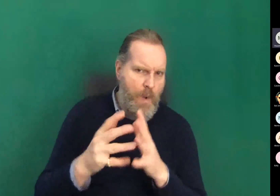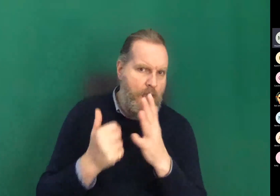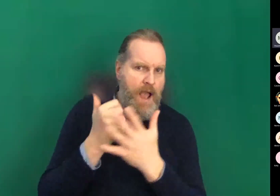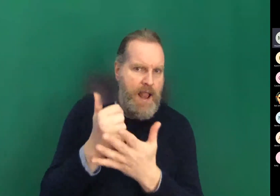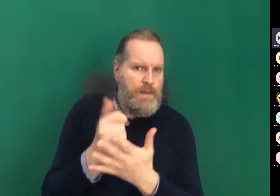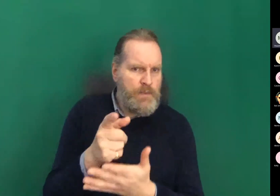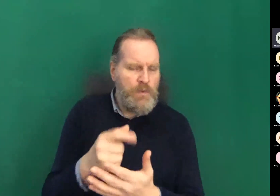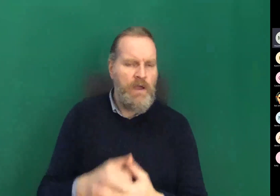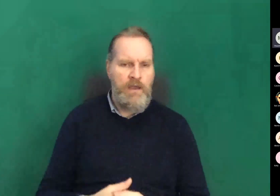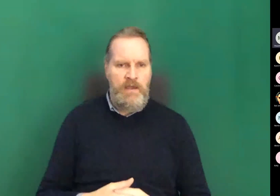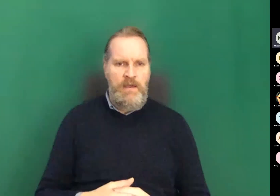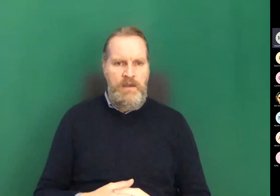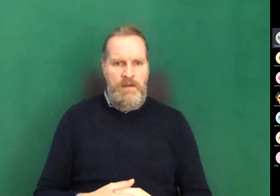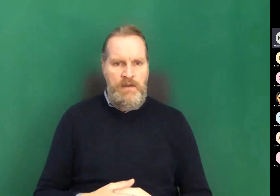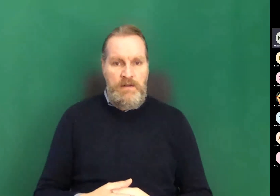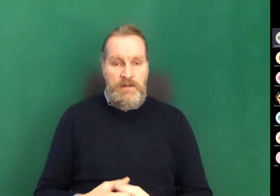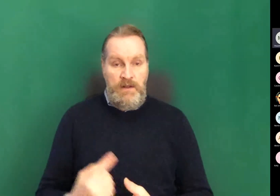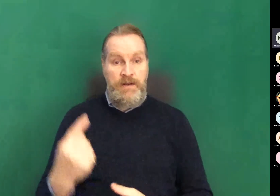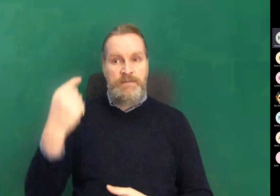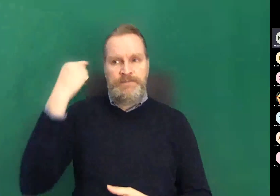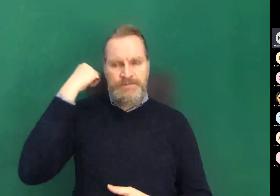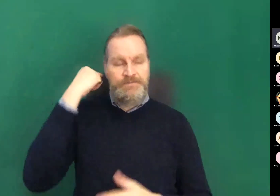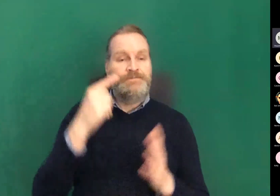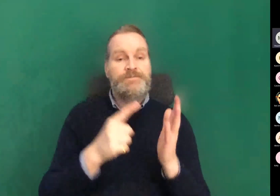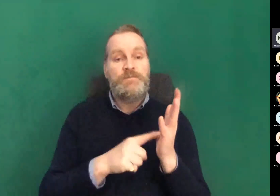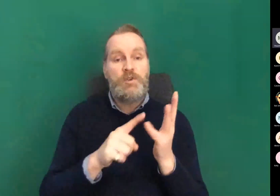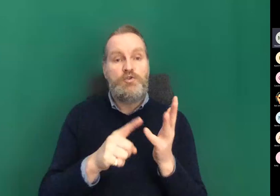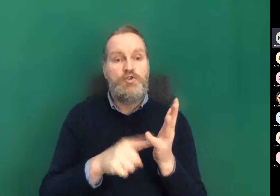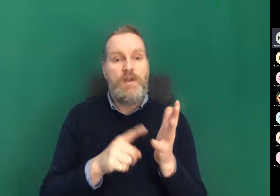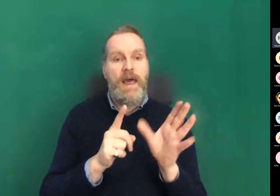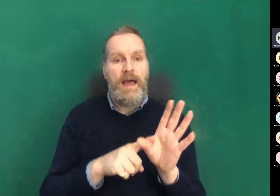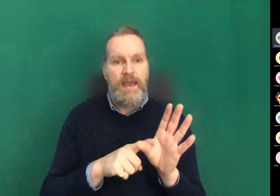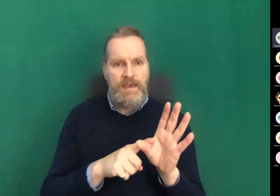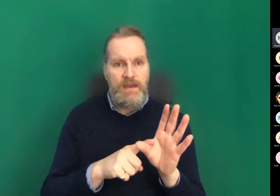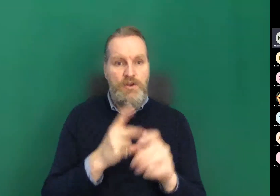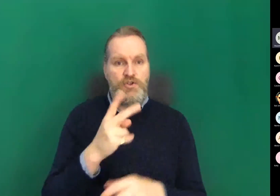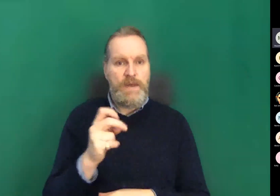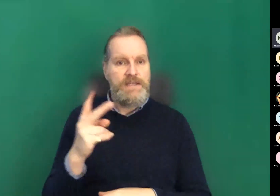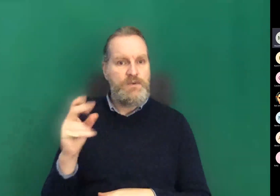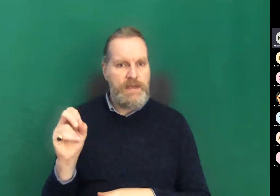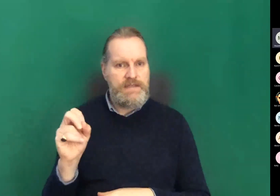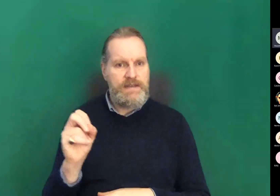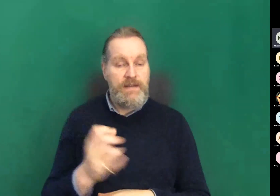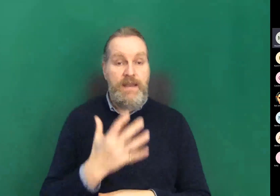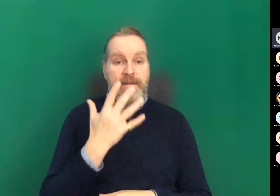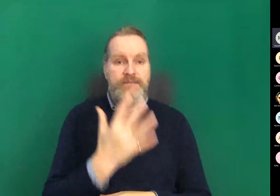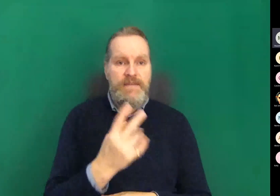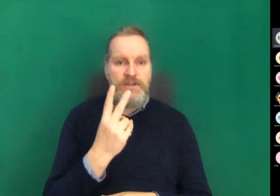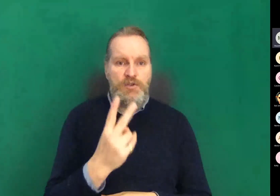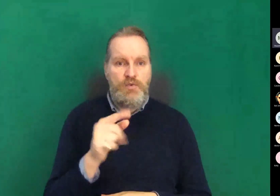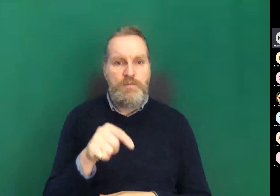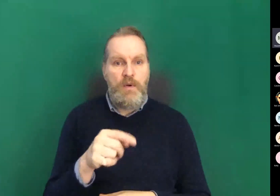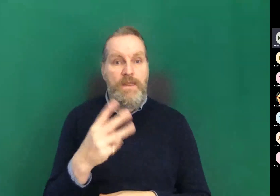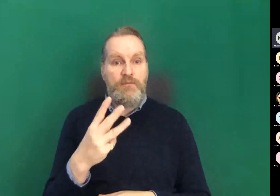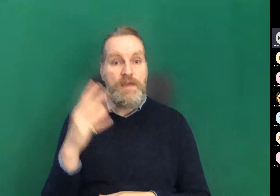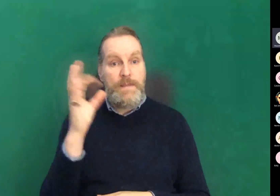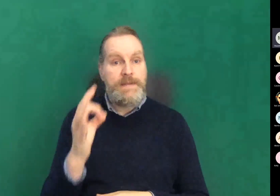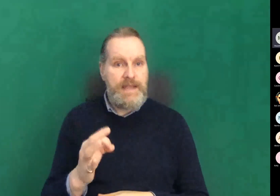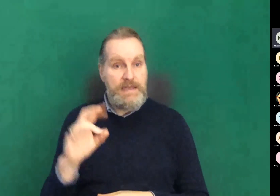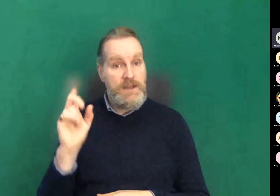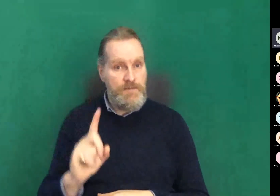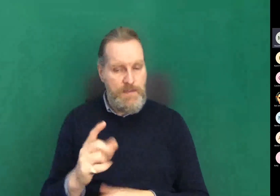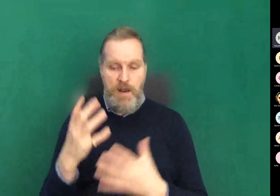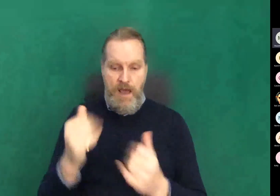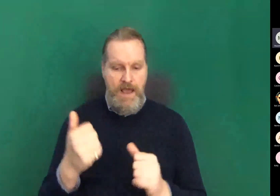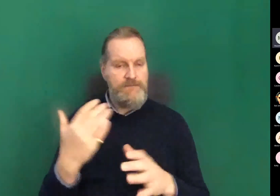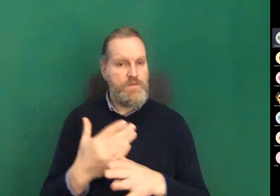At the beginning of July 2020, only 52.3% of people with a disability were in work.